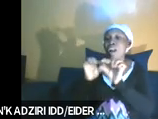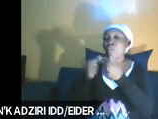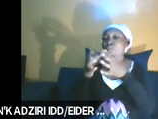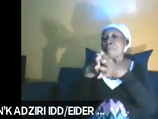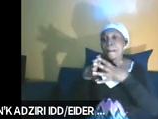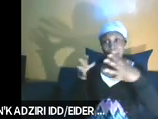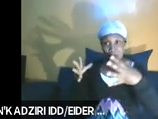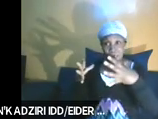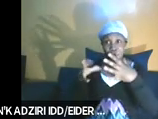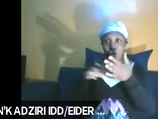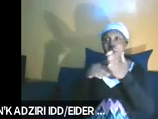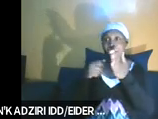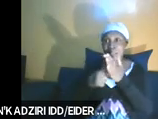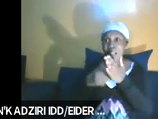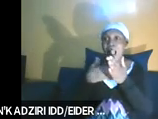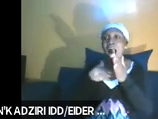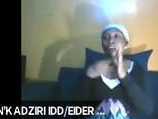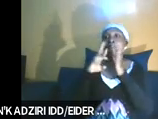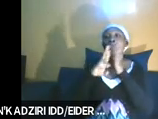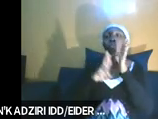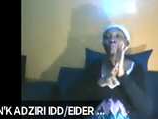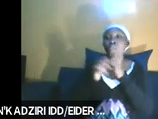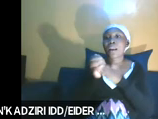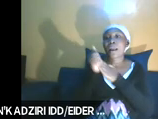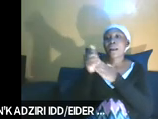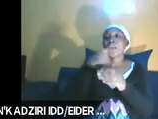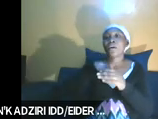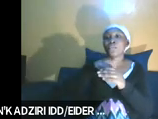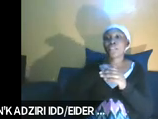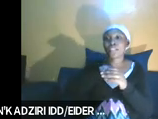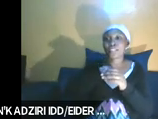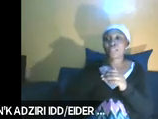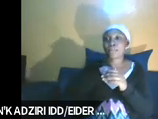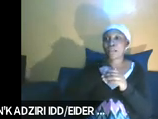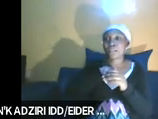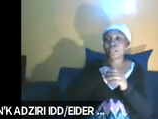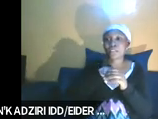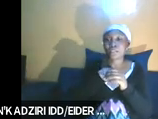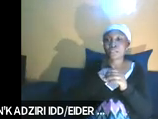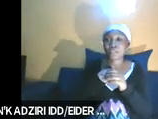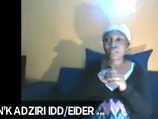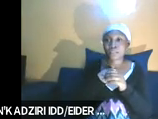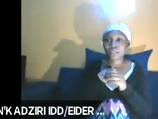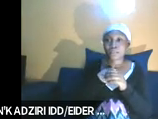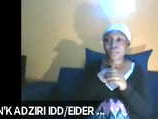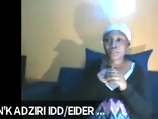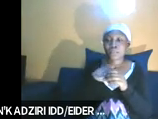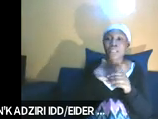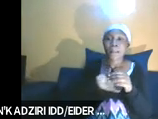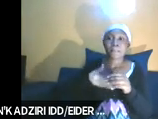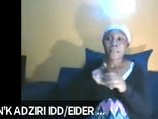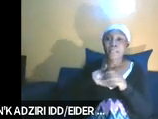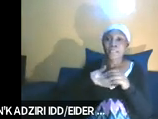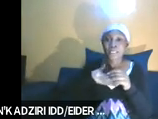a bit of rules that guide our engagement. So this is a harassment-free space, and in case you feel uncomfortable